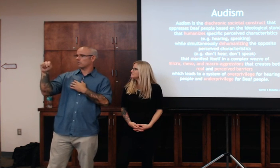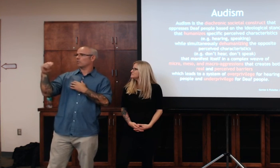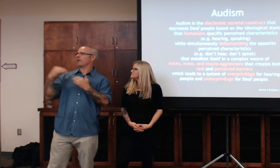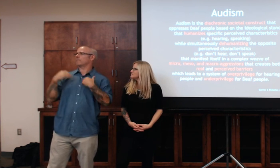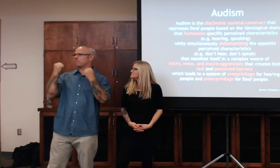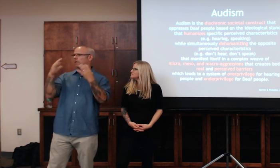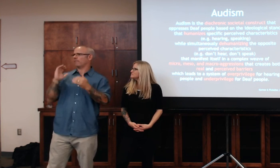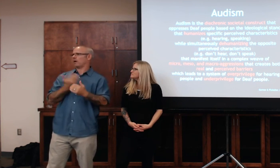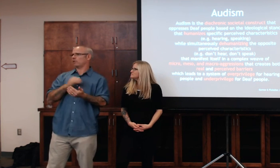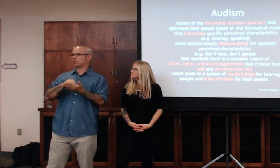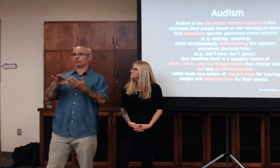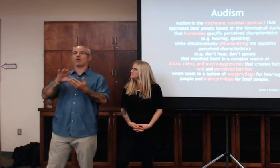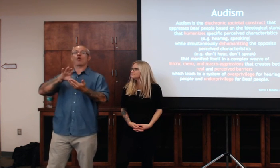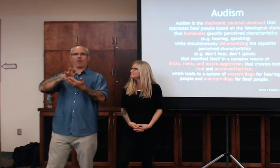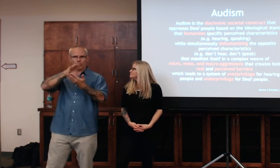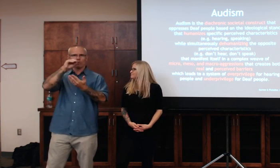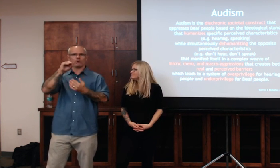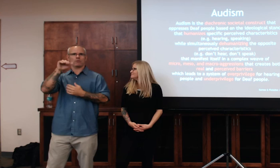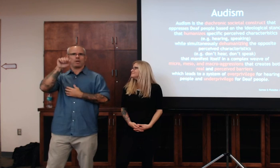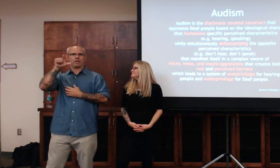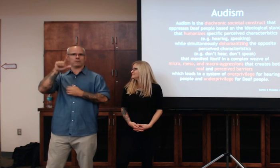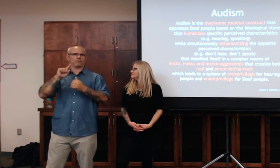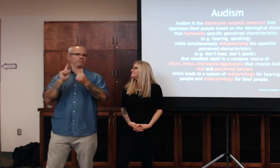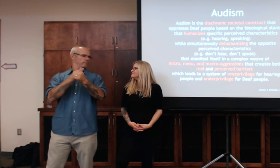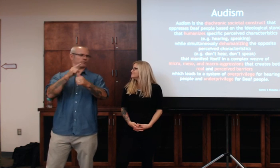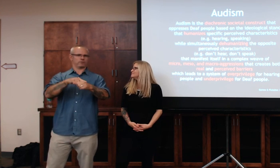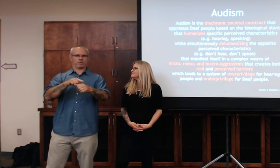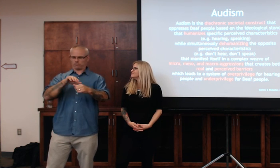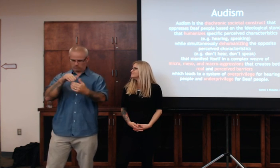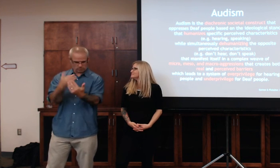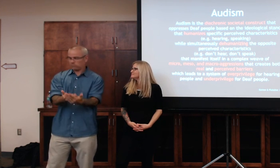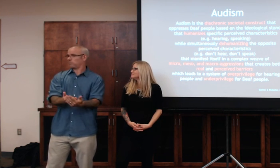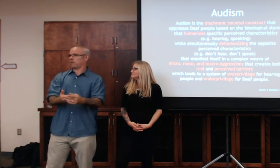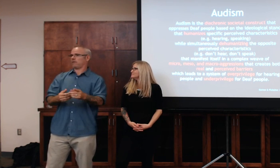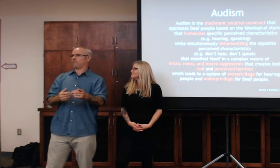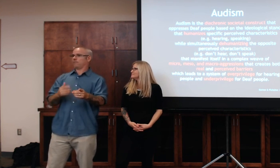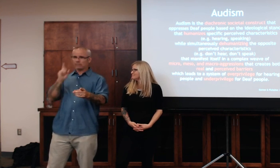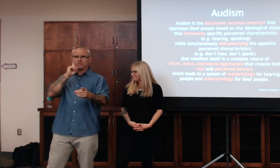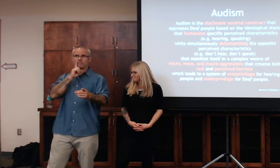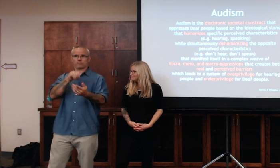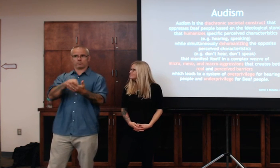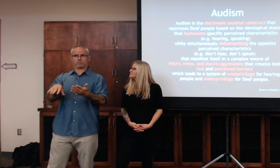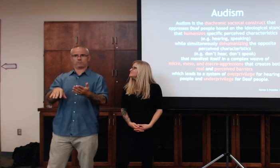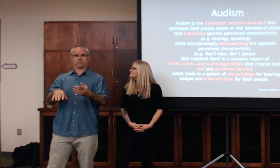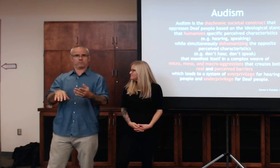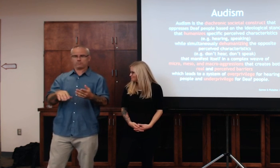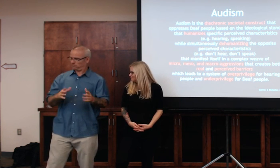at CSUN, we have several students that are learning ASL for the very first time when they get to us at that collegiate